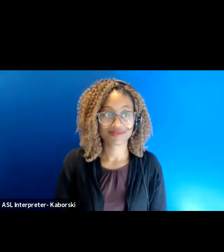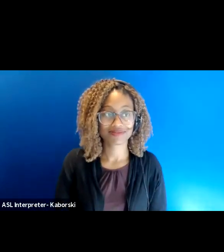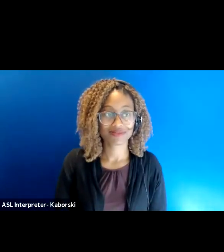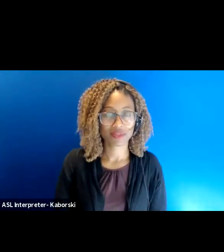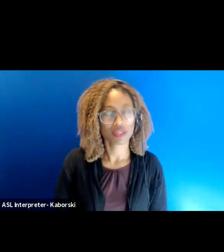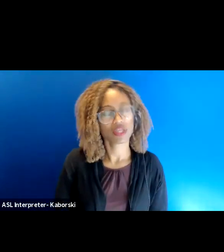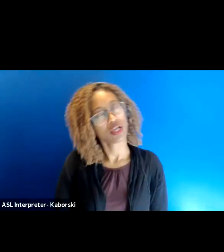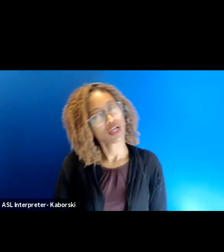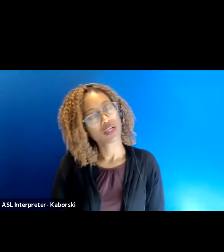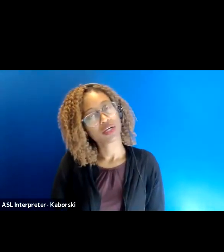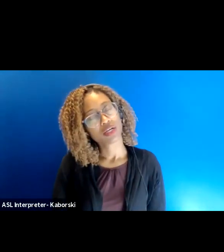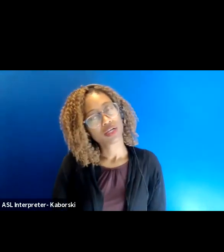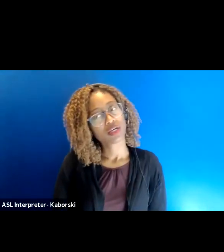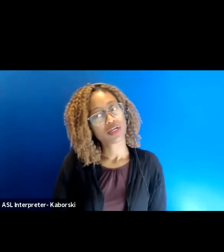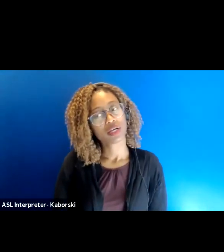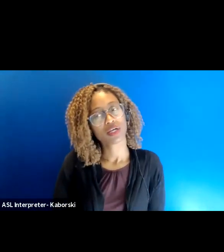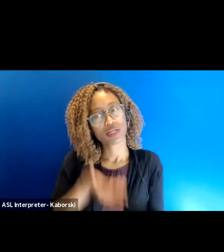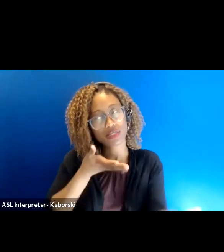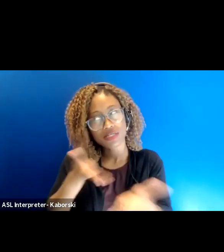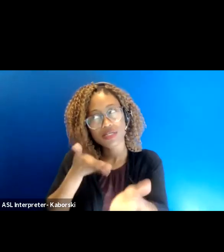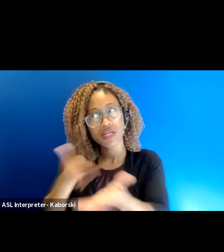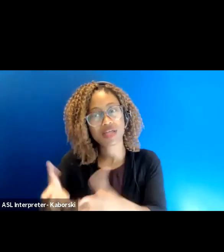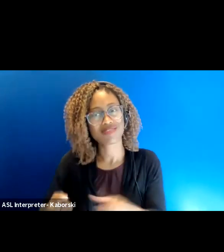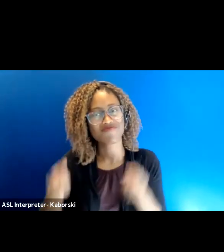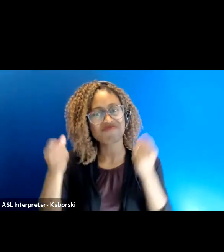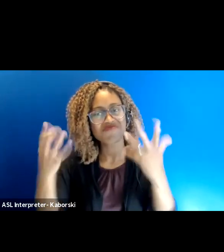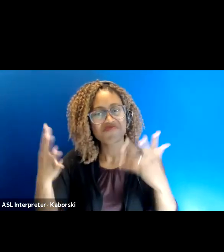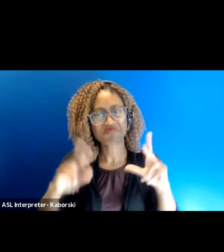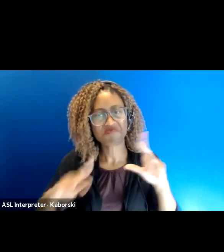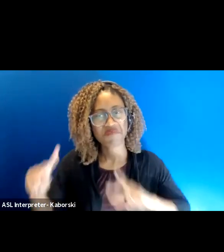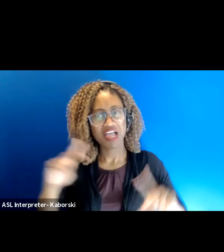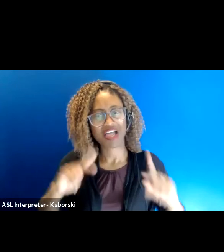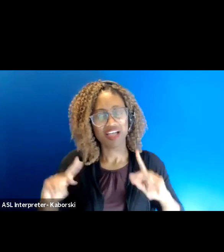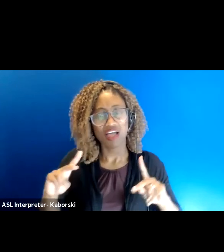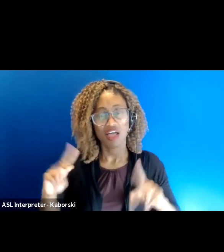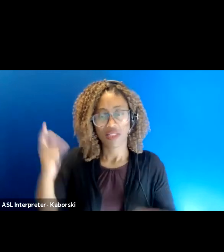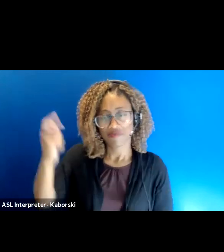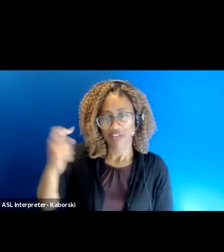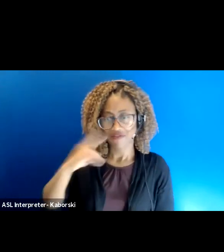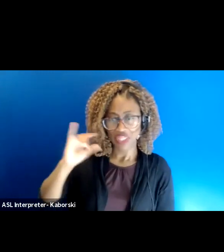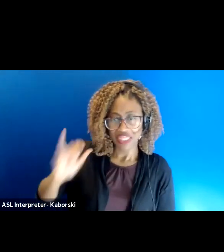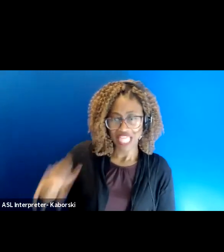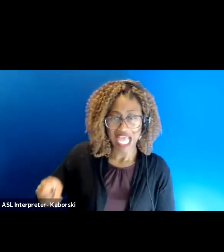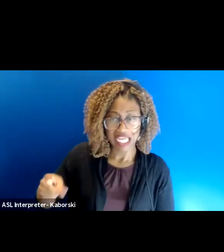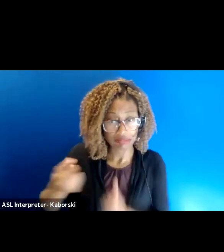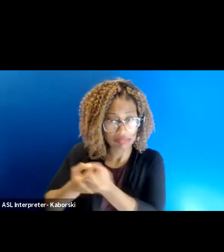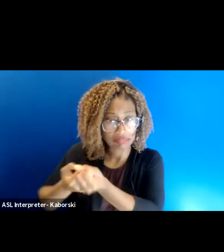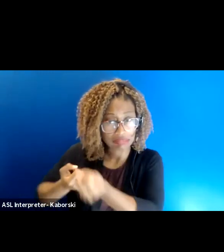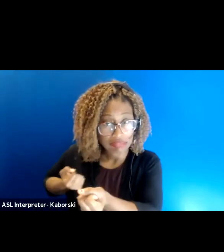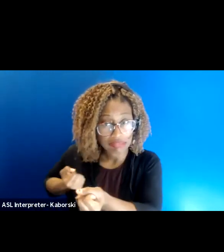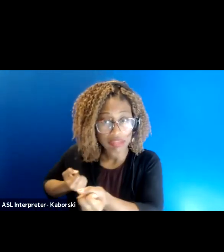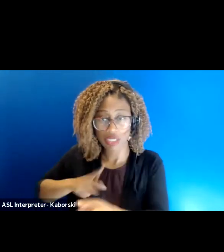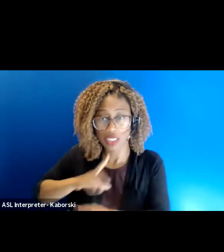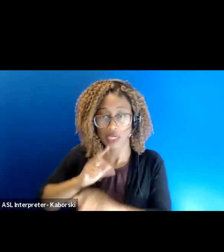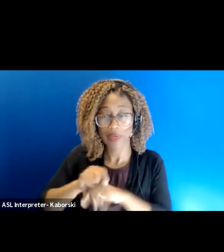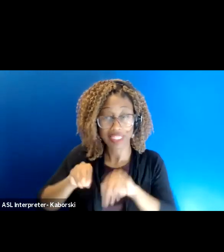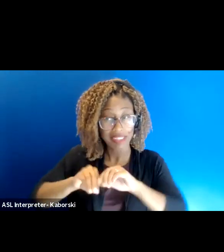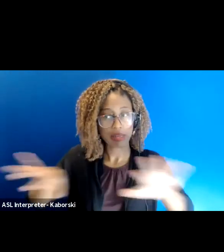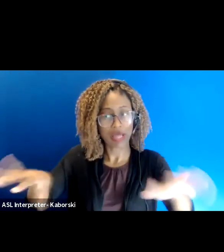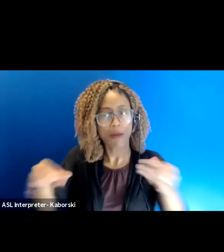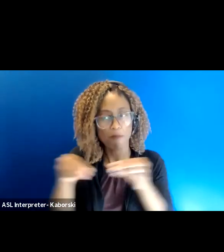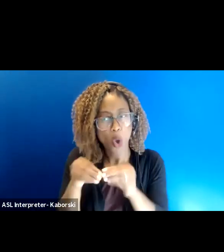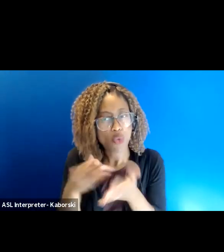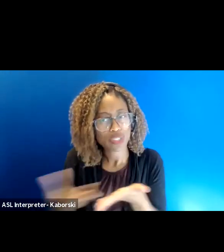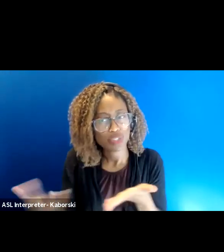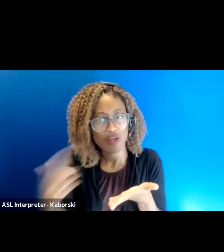So serving that many people, the funding for that, or the distribution of